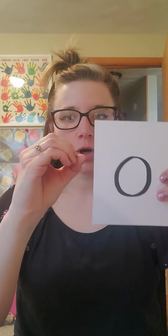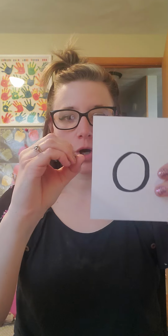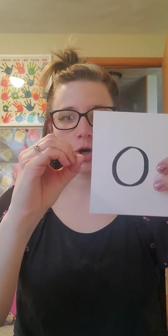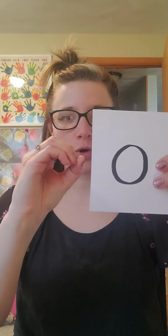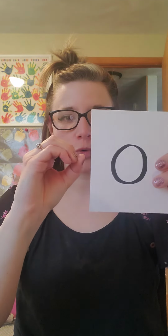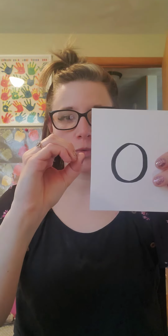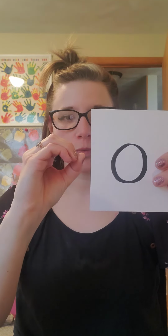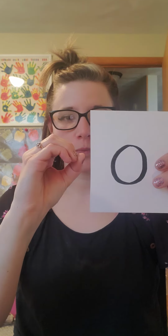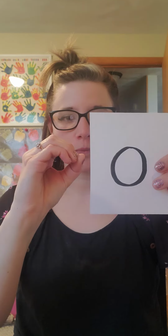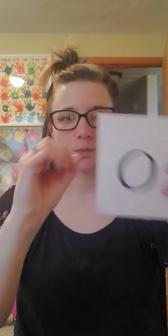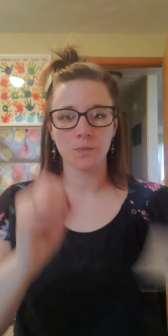O,